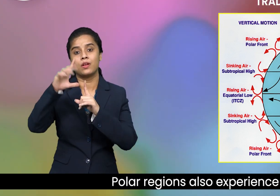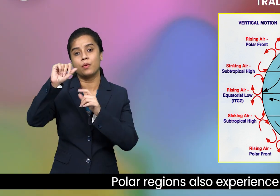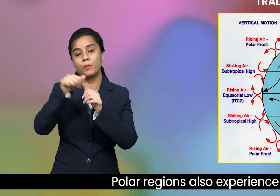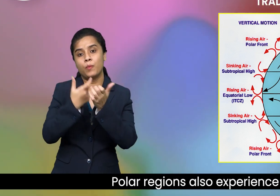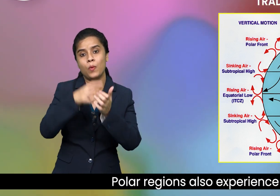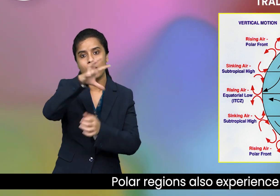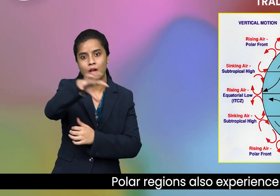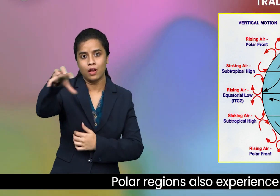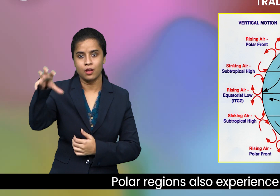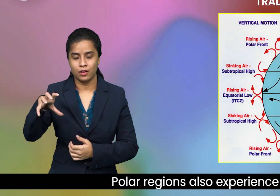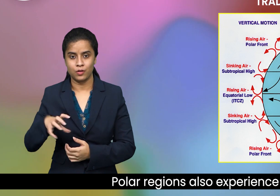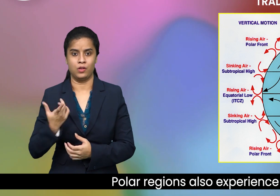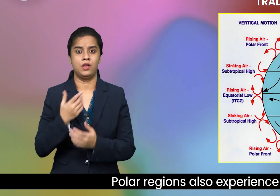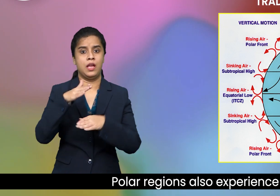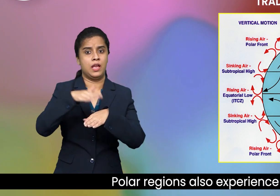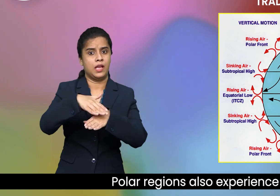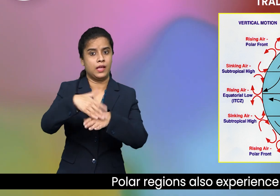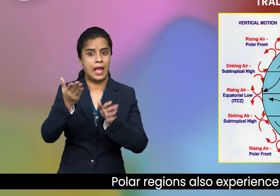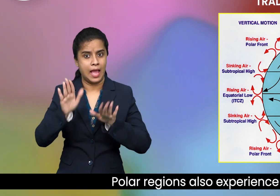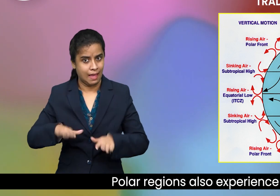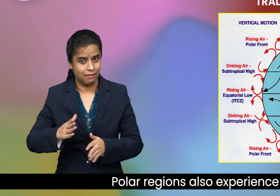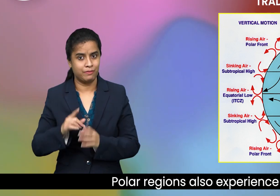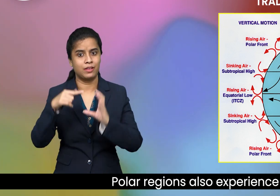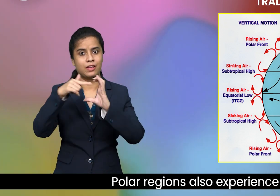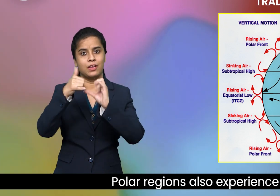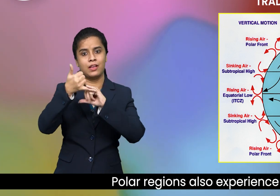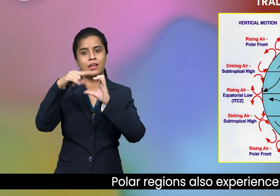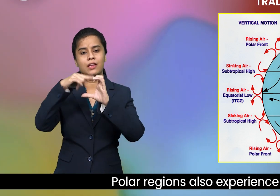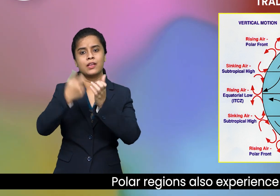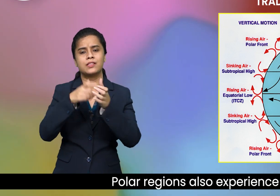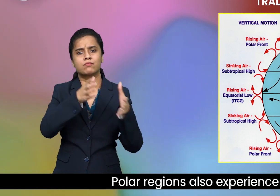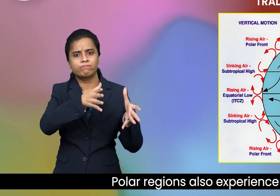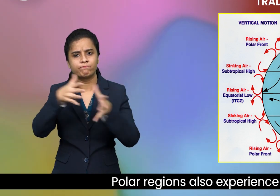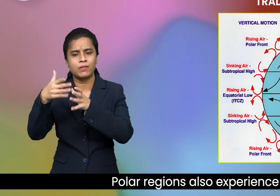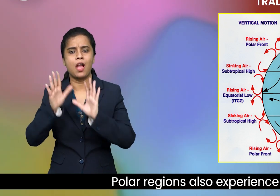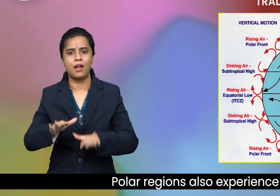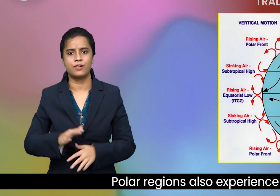Polar regions also experience easterlies.